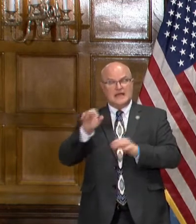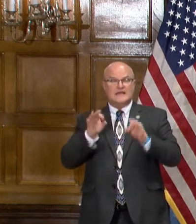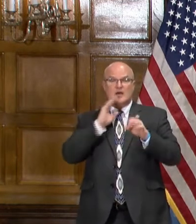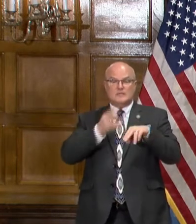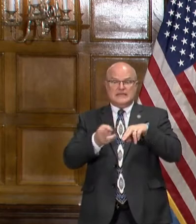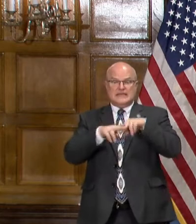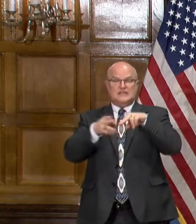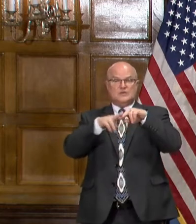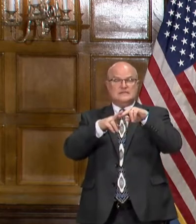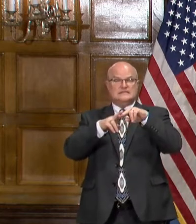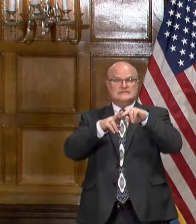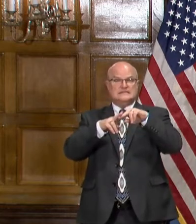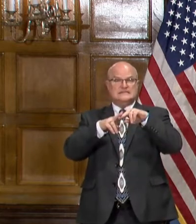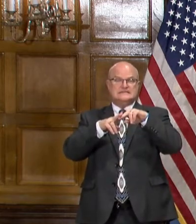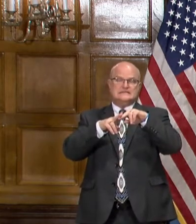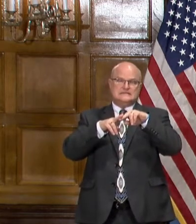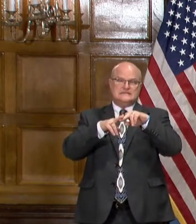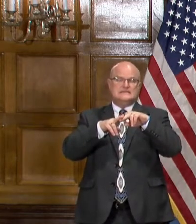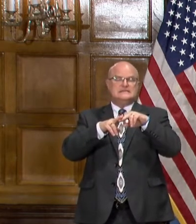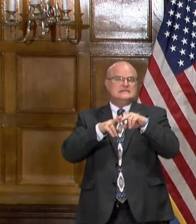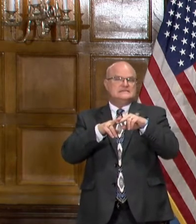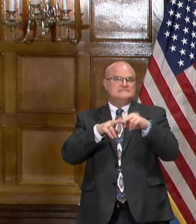be increased